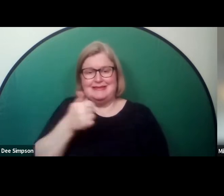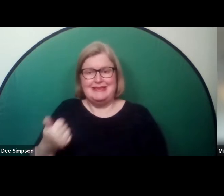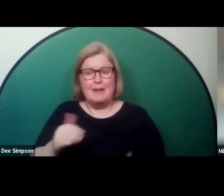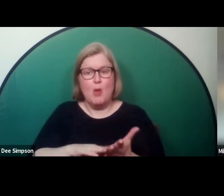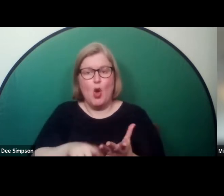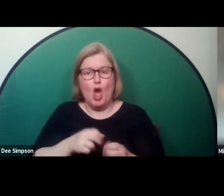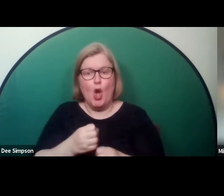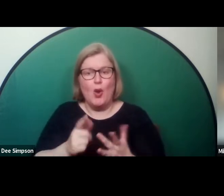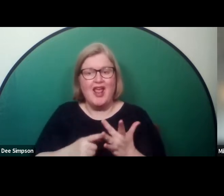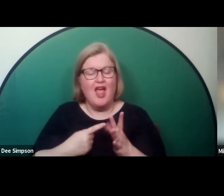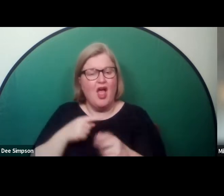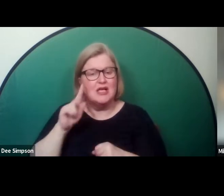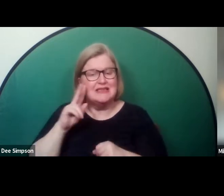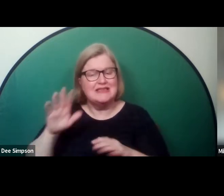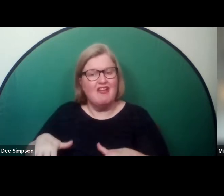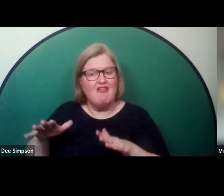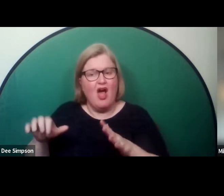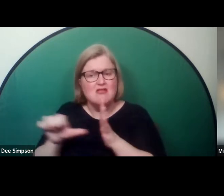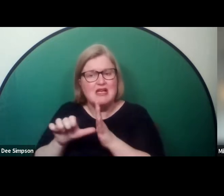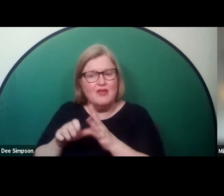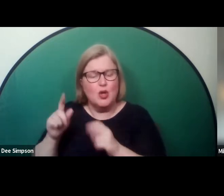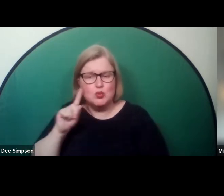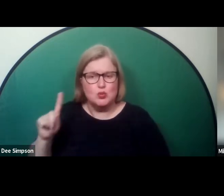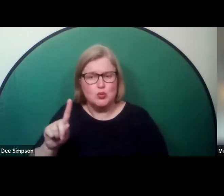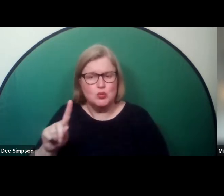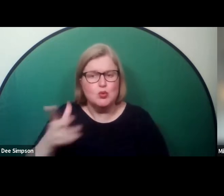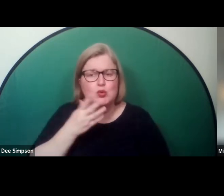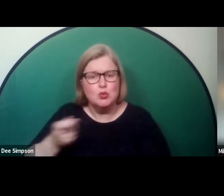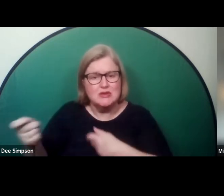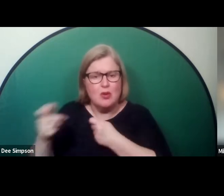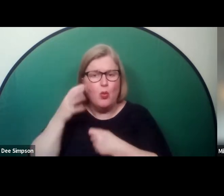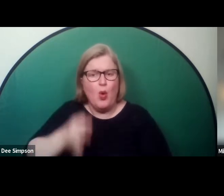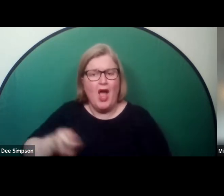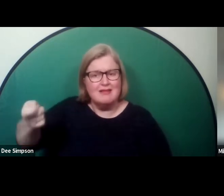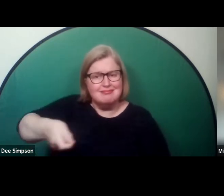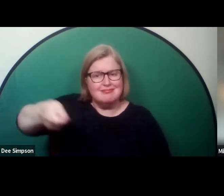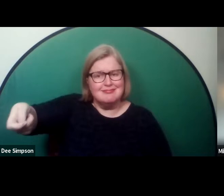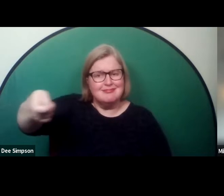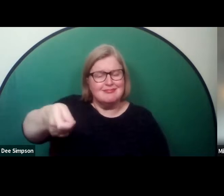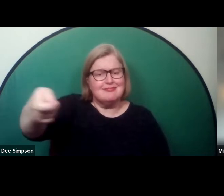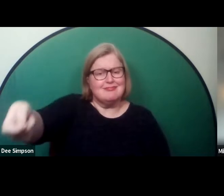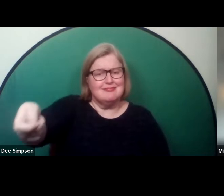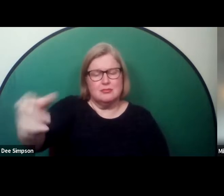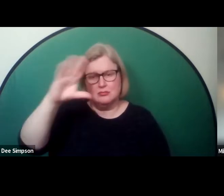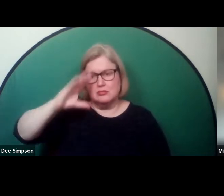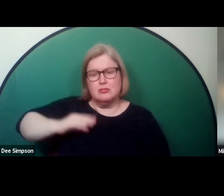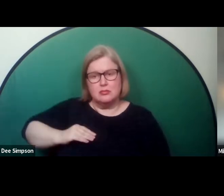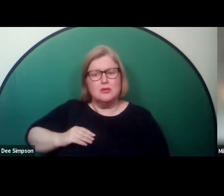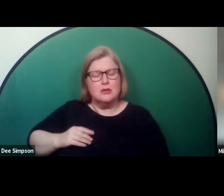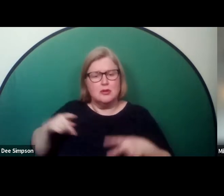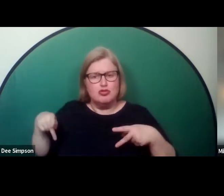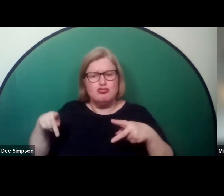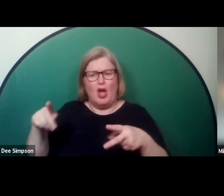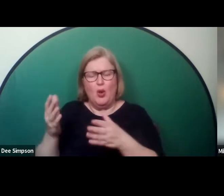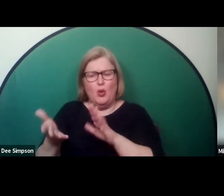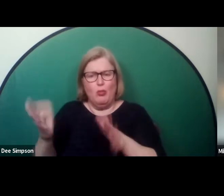how areas of flooding can be hard to navigate when you're using a white cane. This participant also told us how the poor road conditions